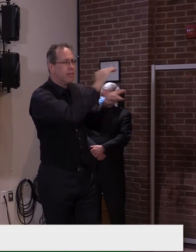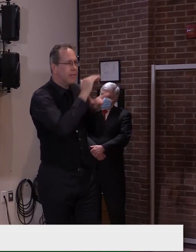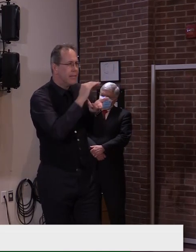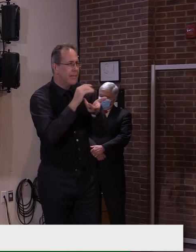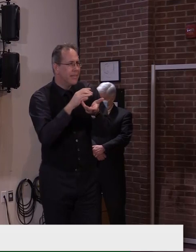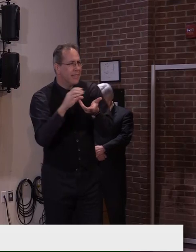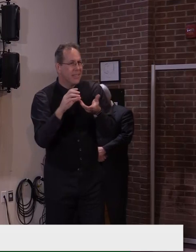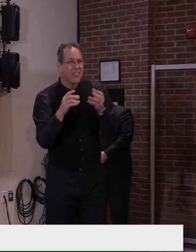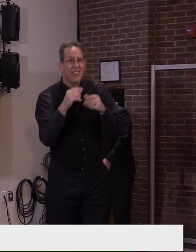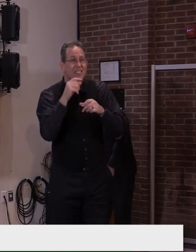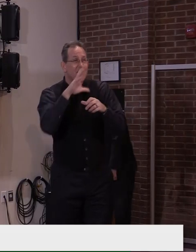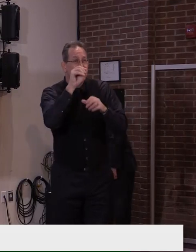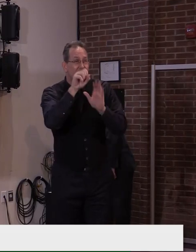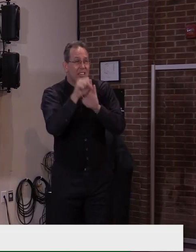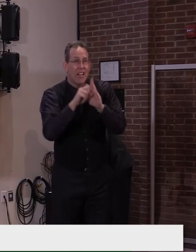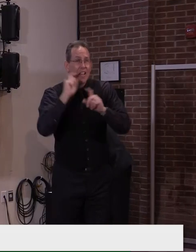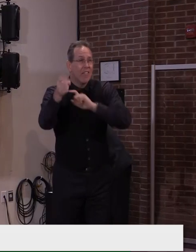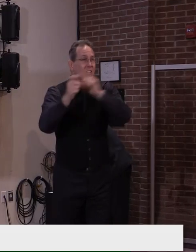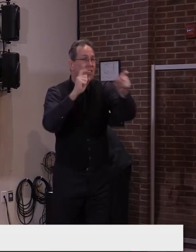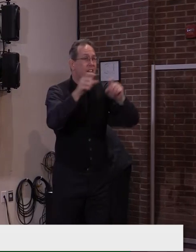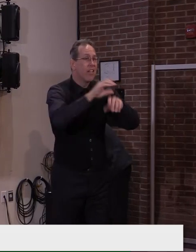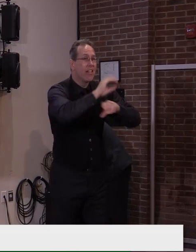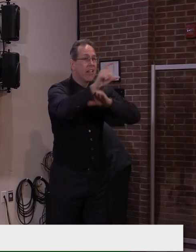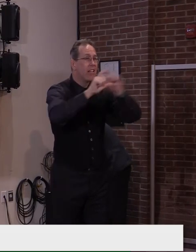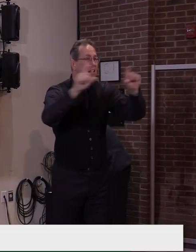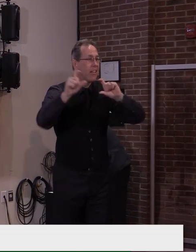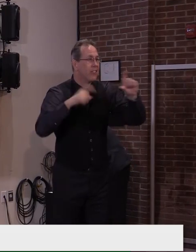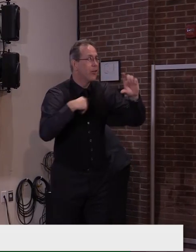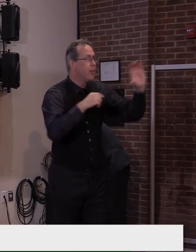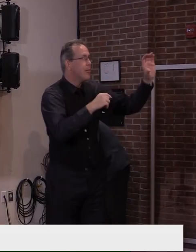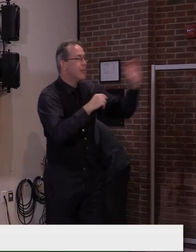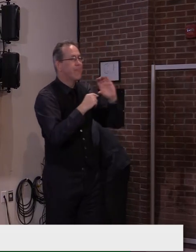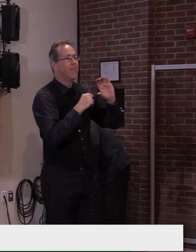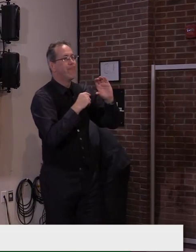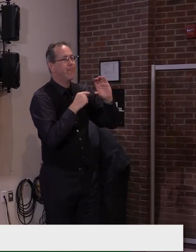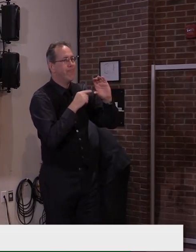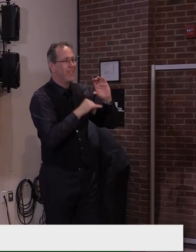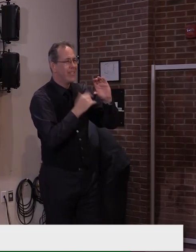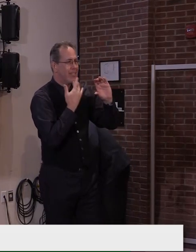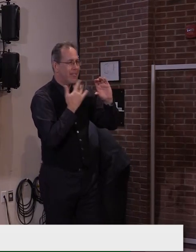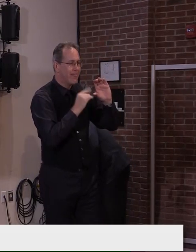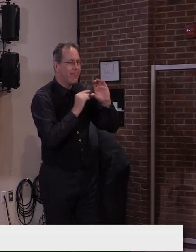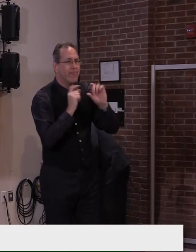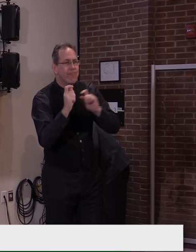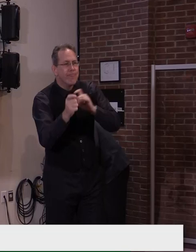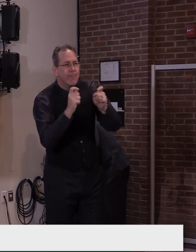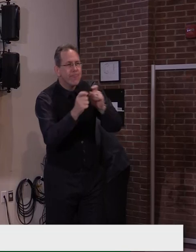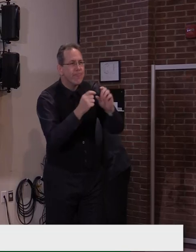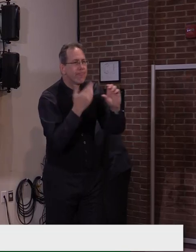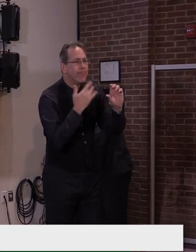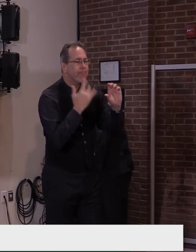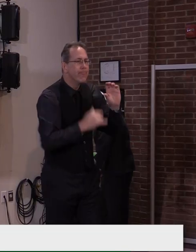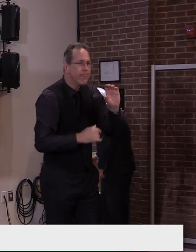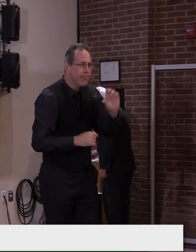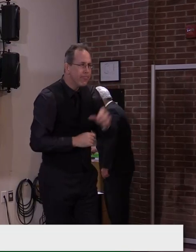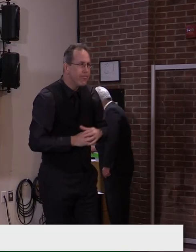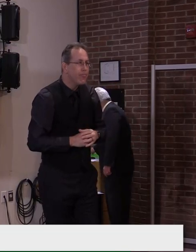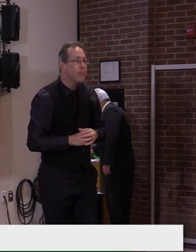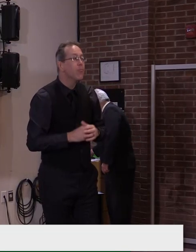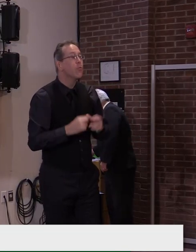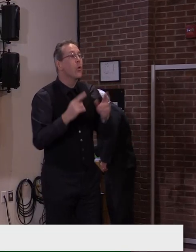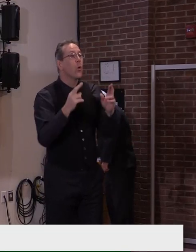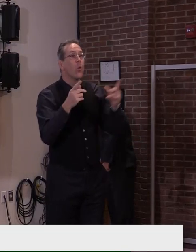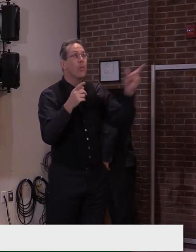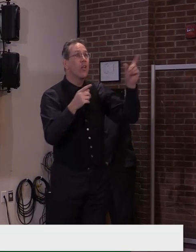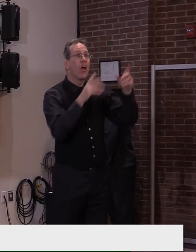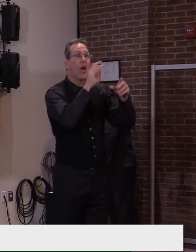to be a lot of people that will have access to the drug early on. We hope that production ramps up and that as we